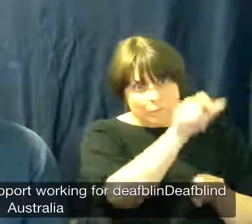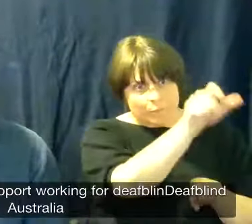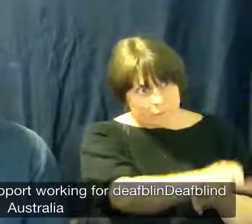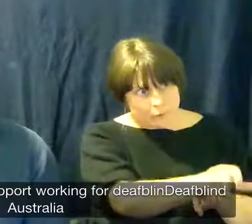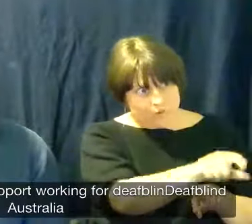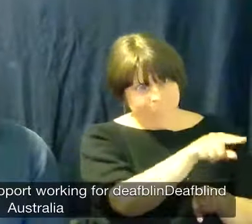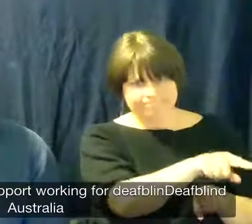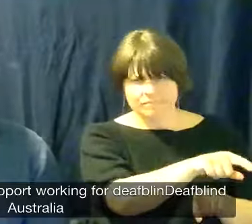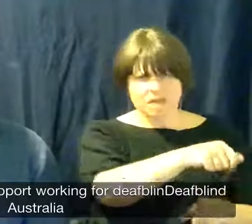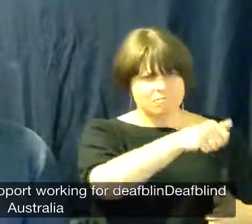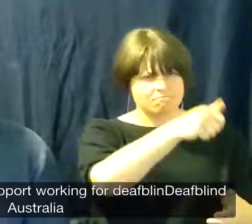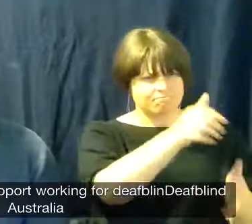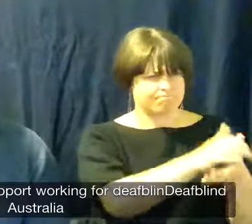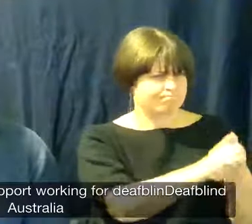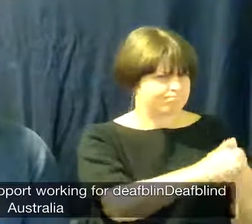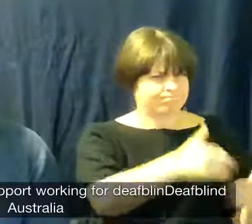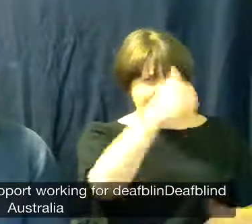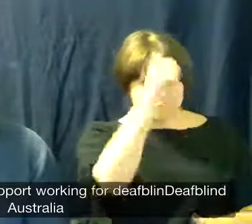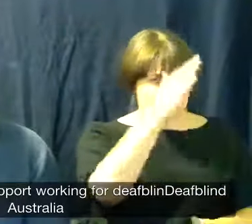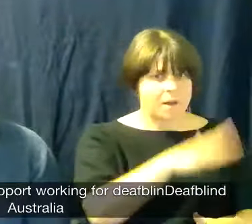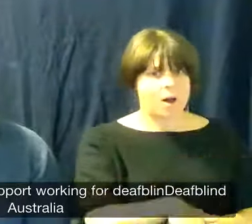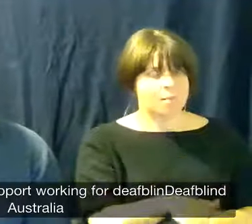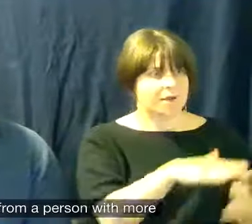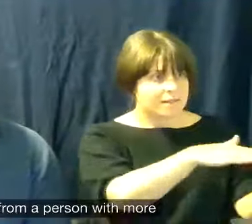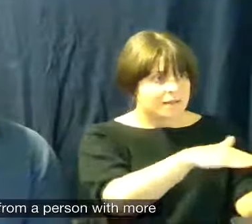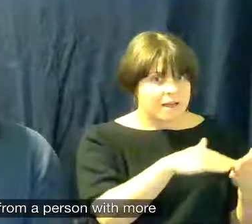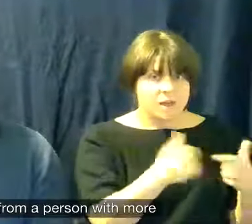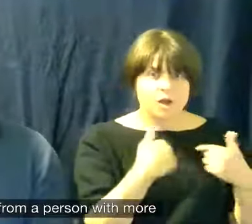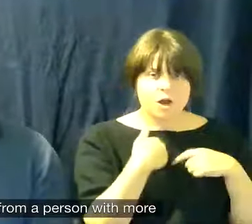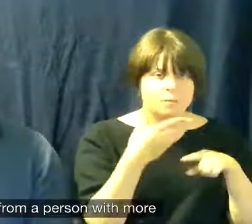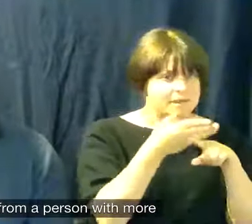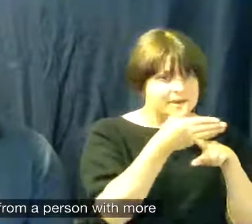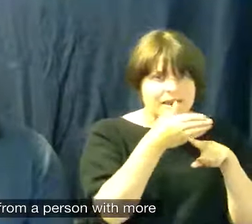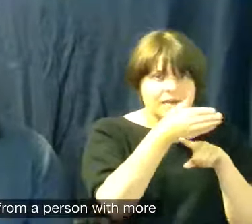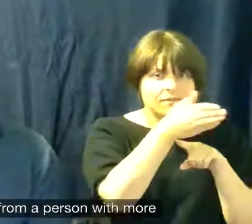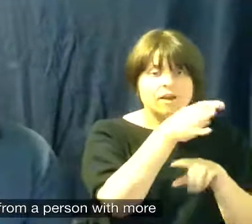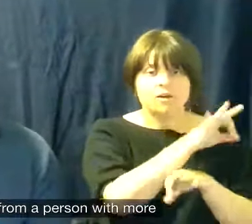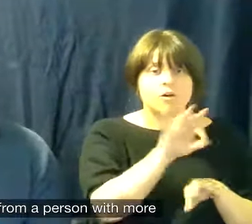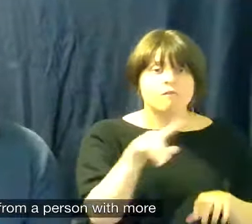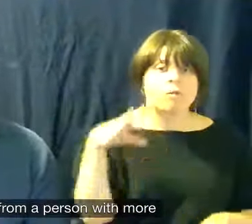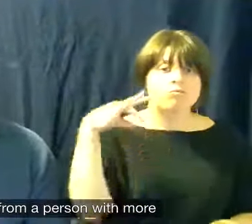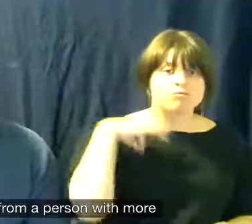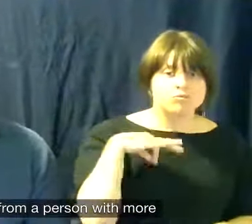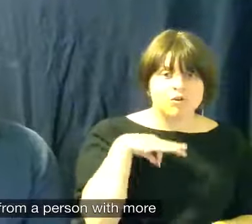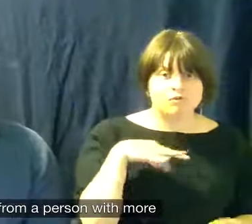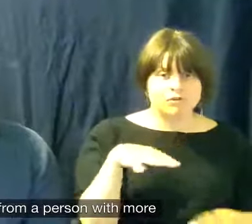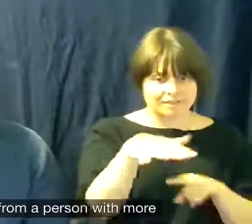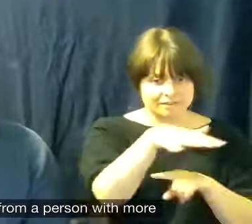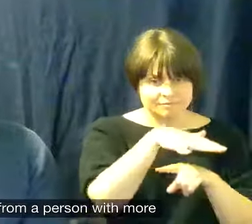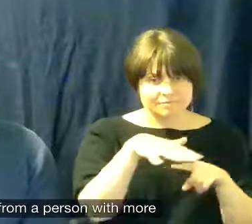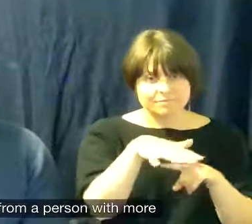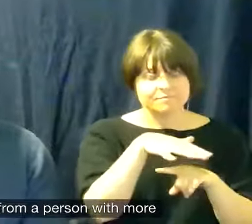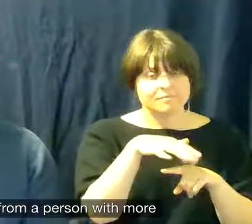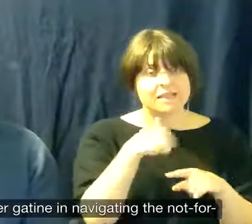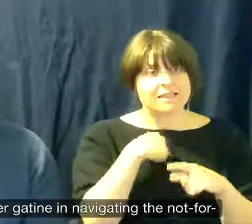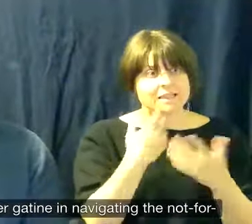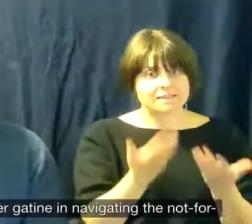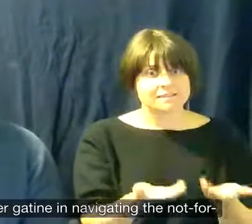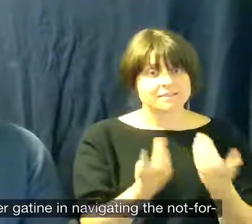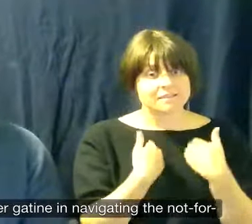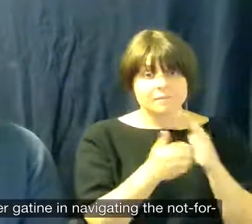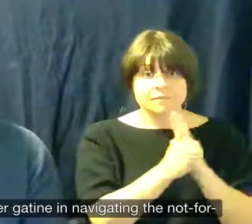more experience navigating the not-for-profit sector. This provided me with